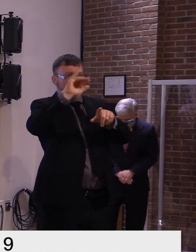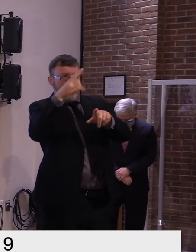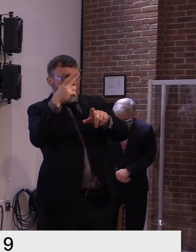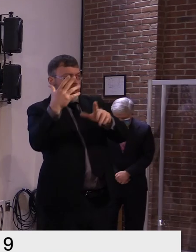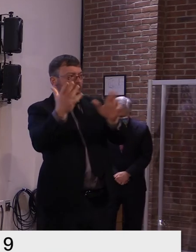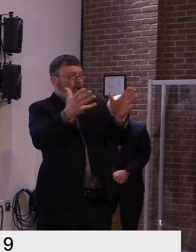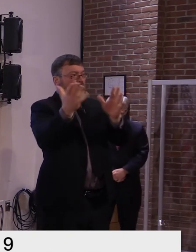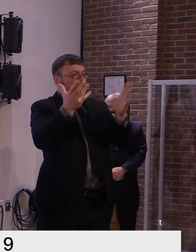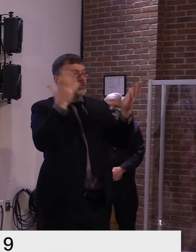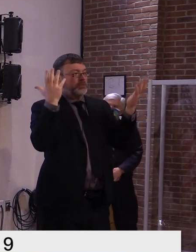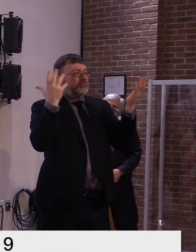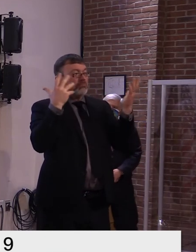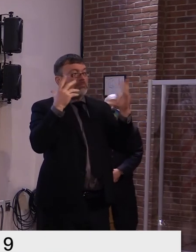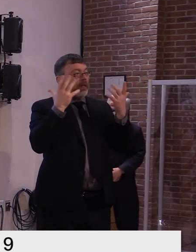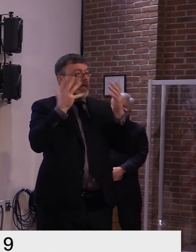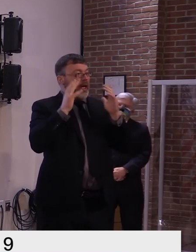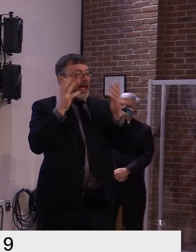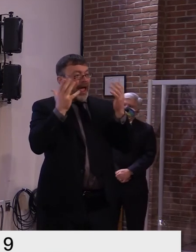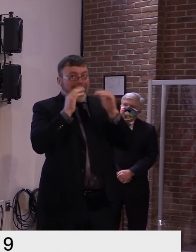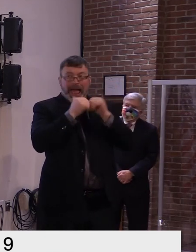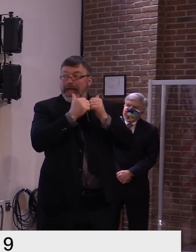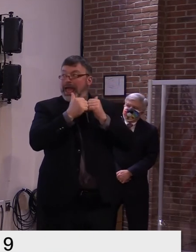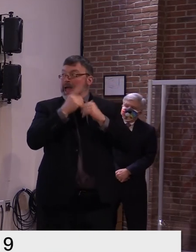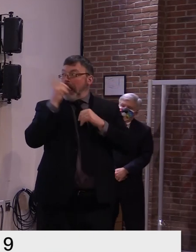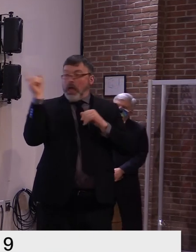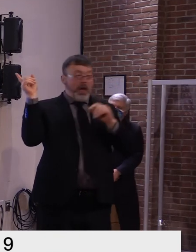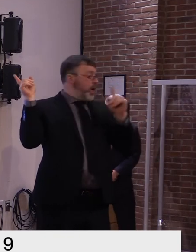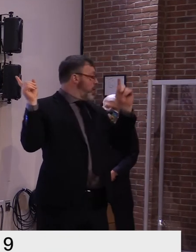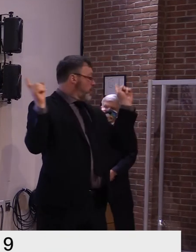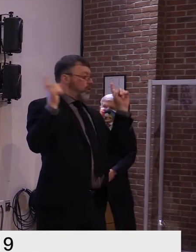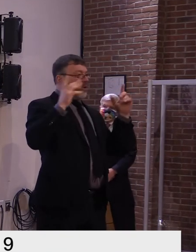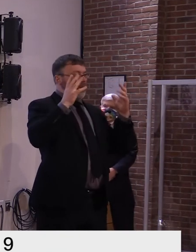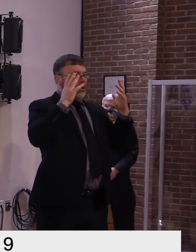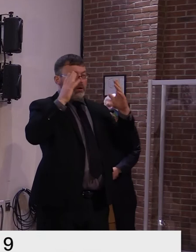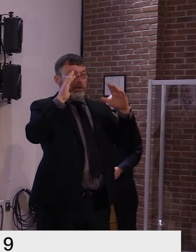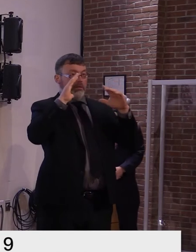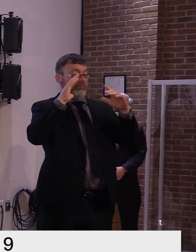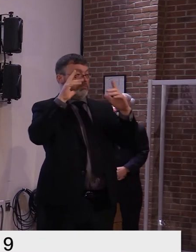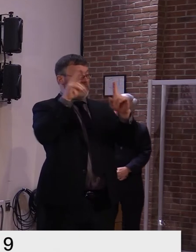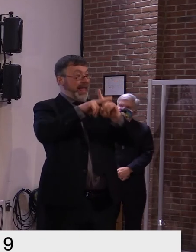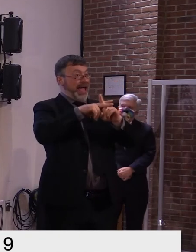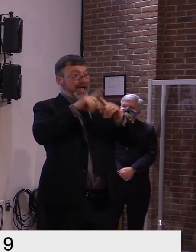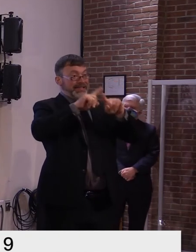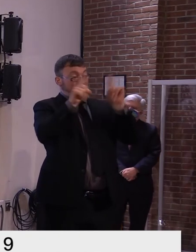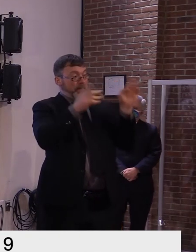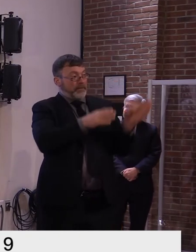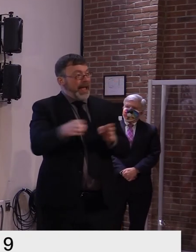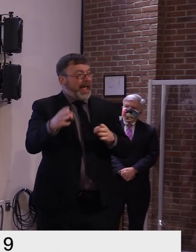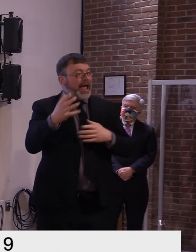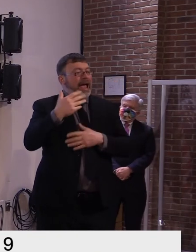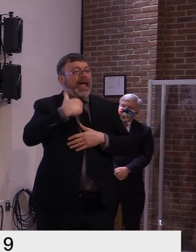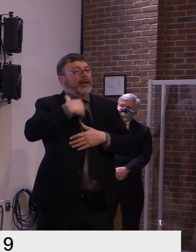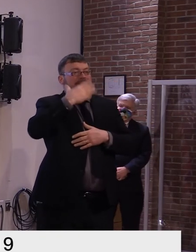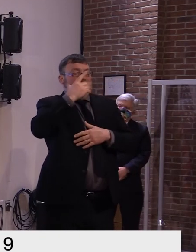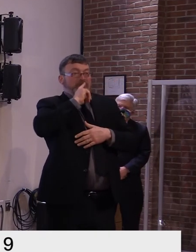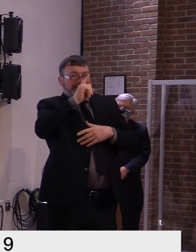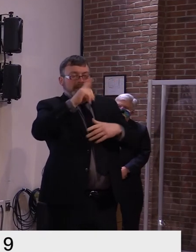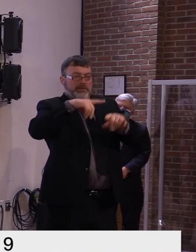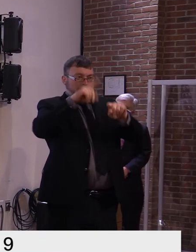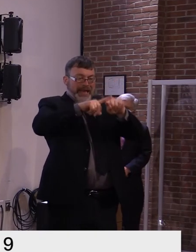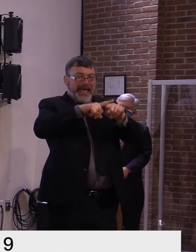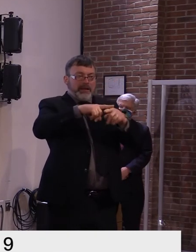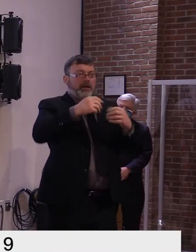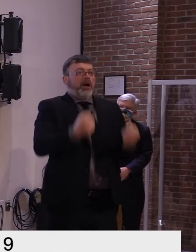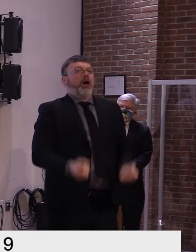Levine speak to, there's a lot of unknowns, and it's also largely predicated on federal policy, federal logistics at this point. So